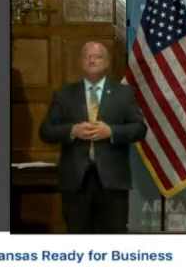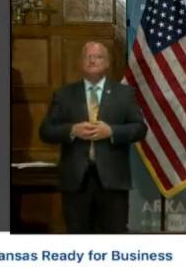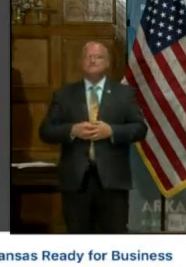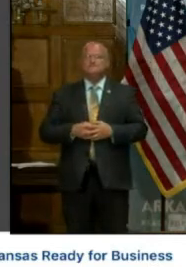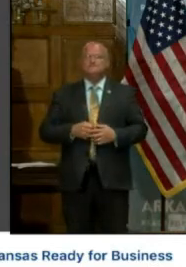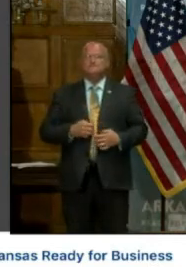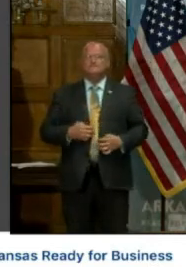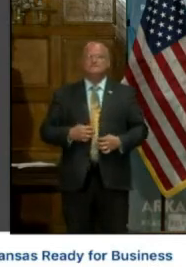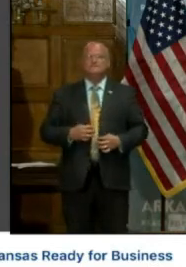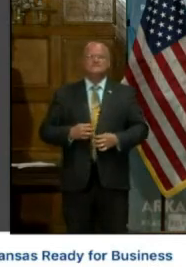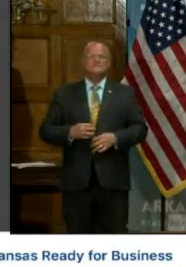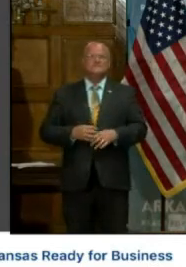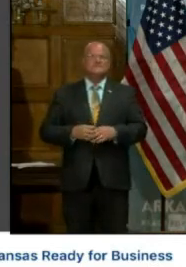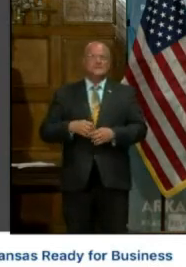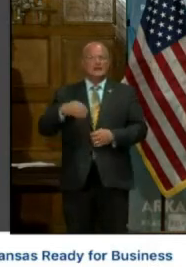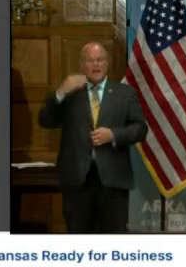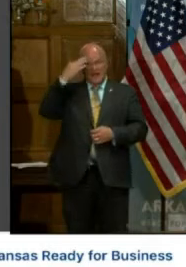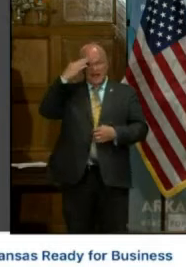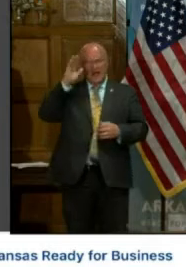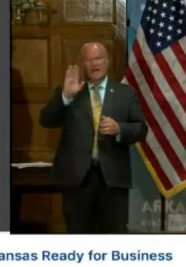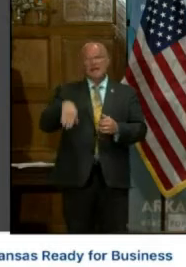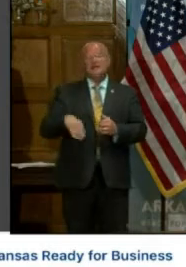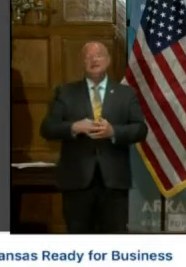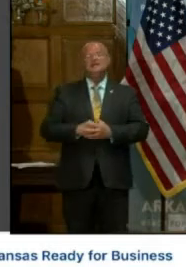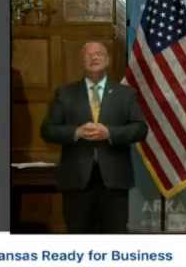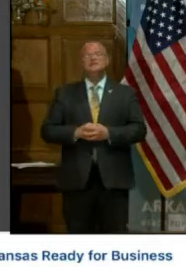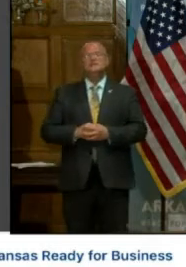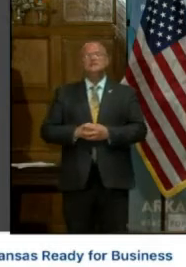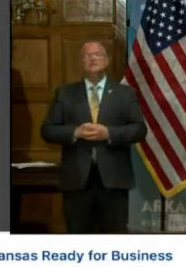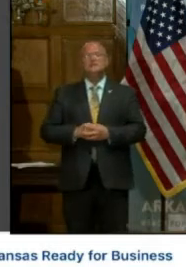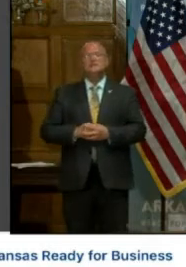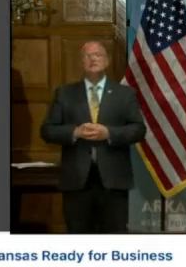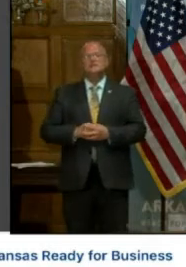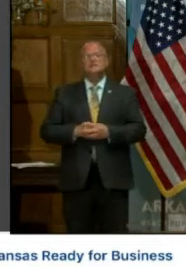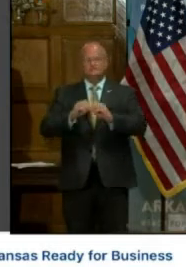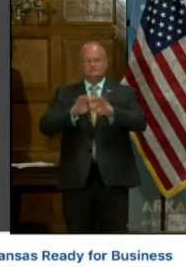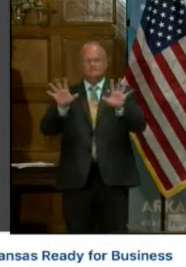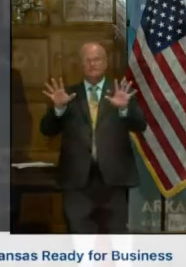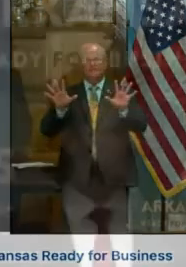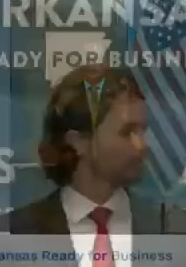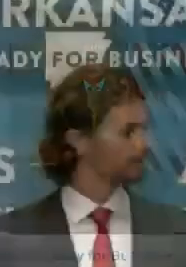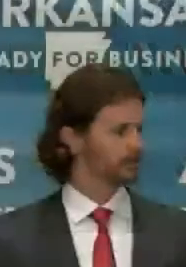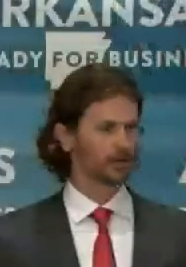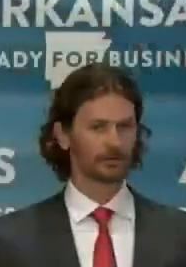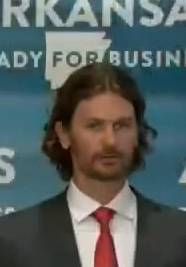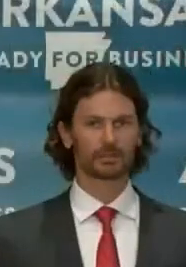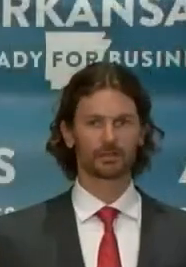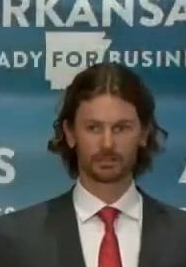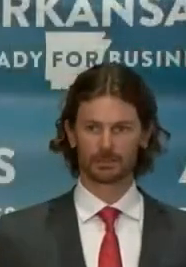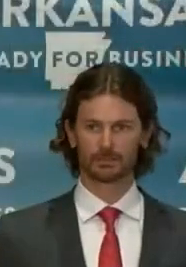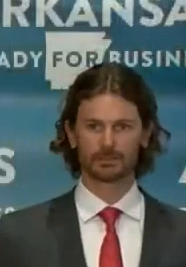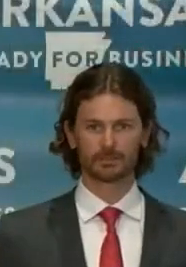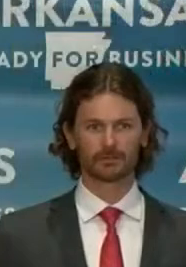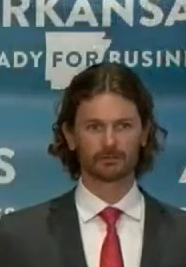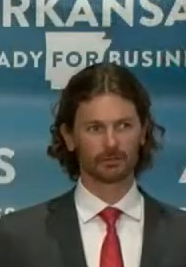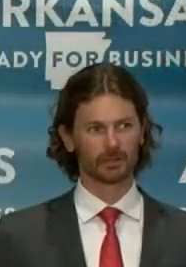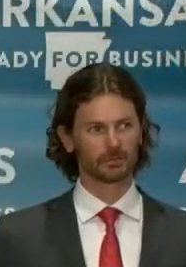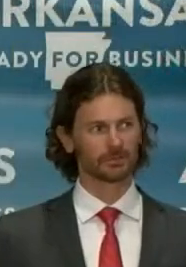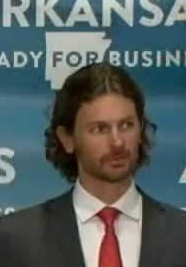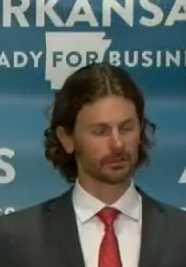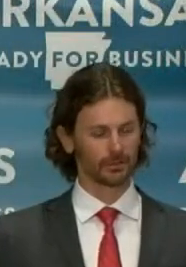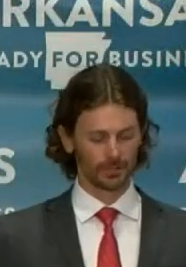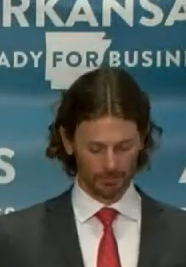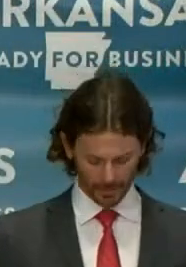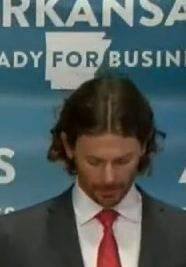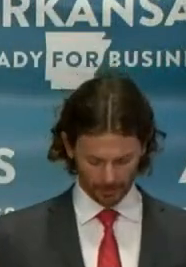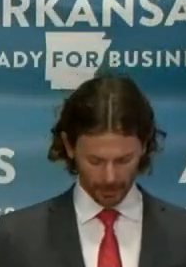I know that I, obviously being from Northwest Arkansas, have a deep concern for the